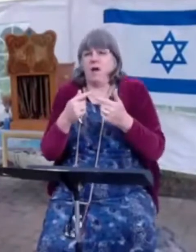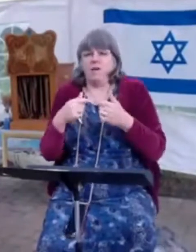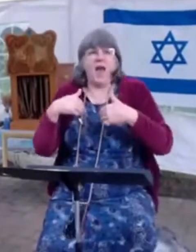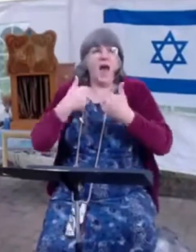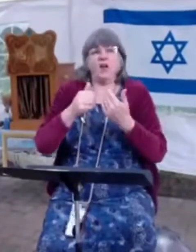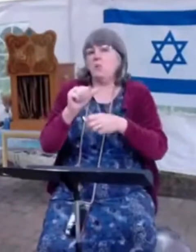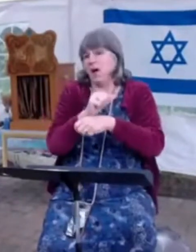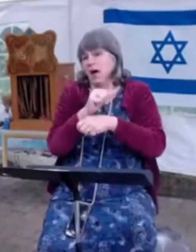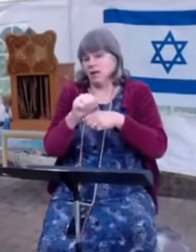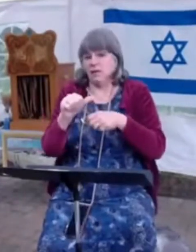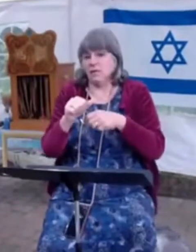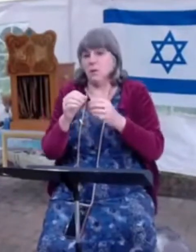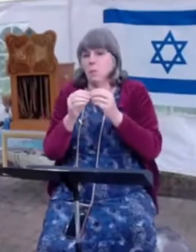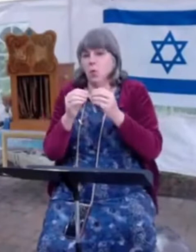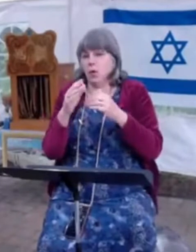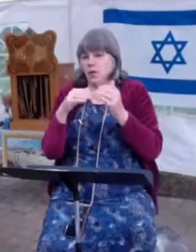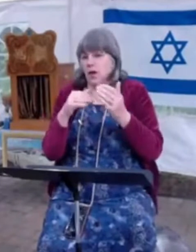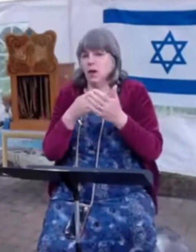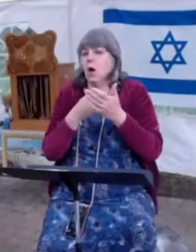It's found in